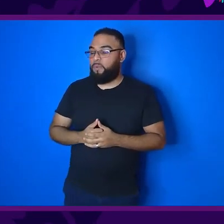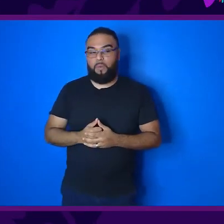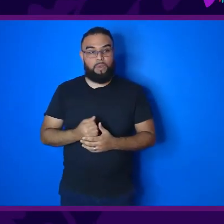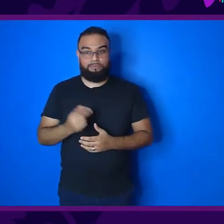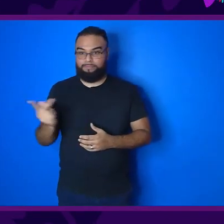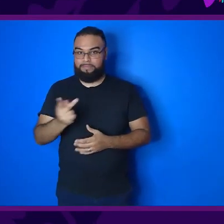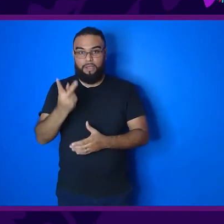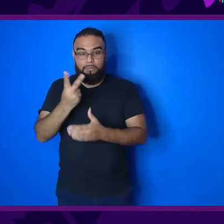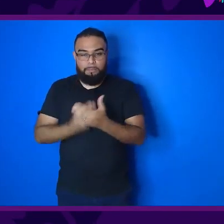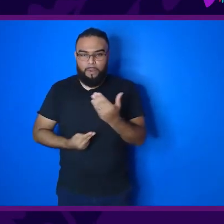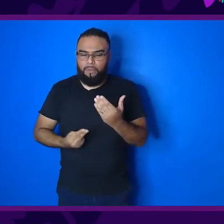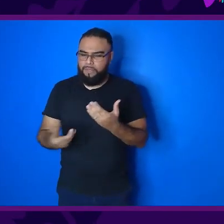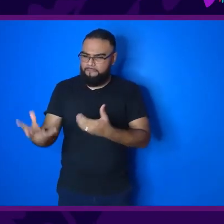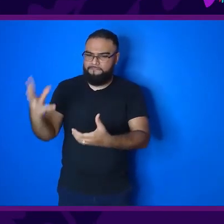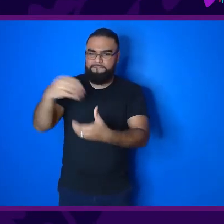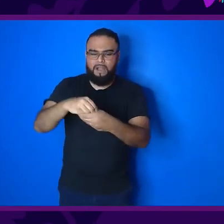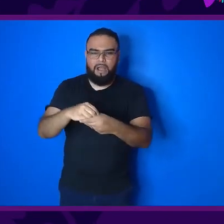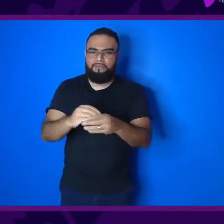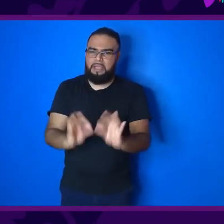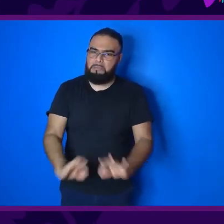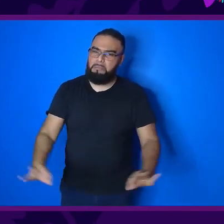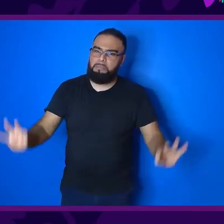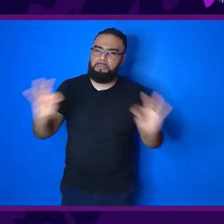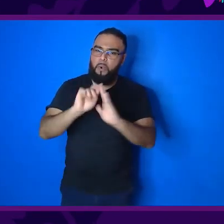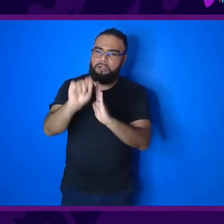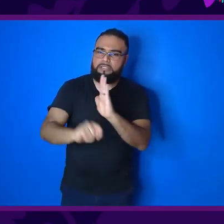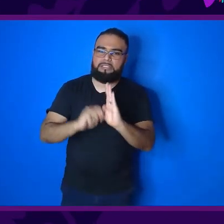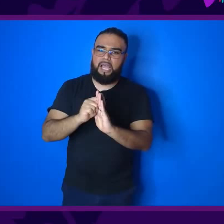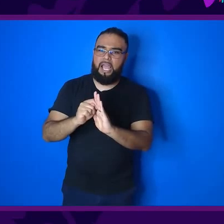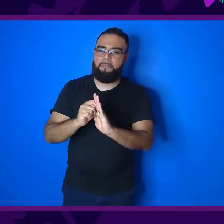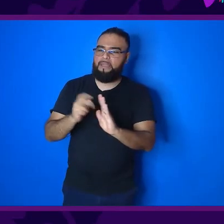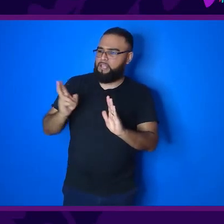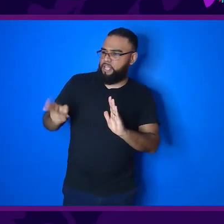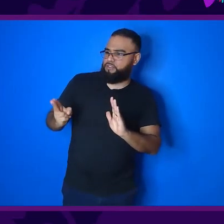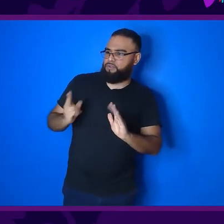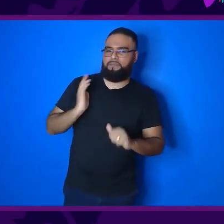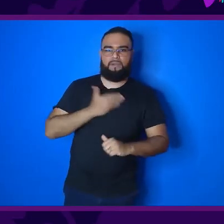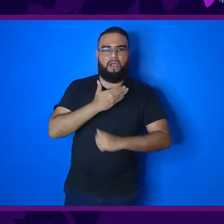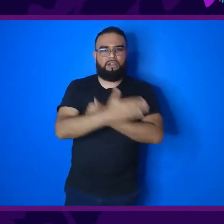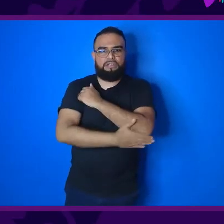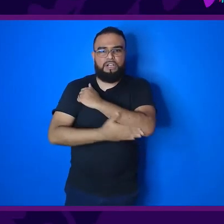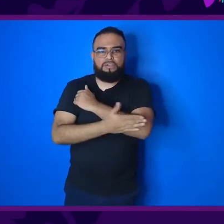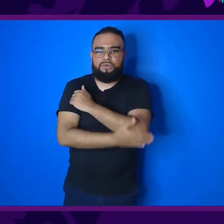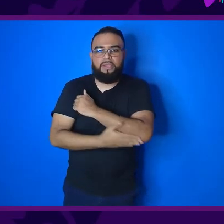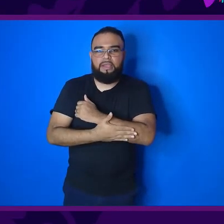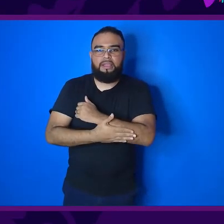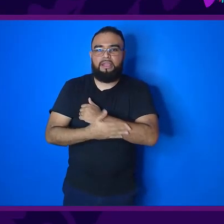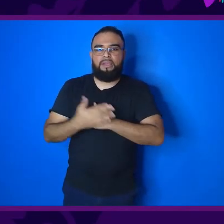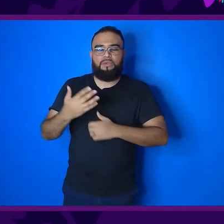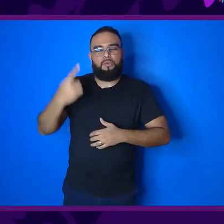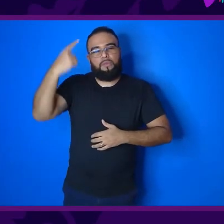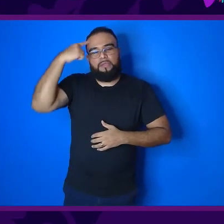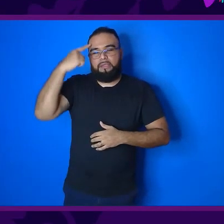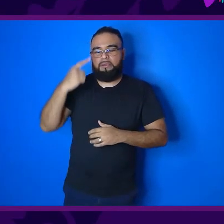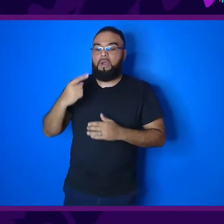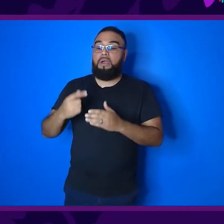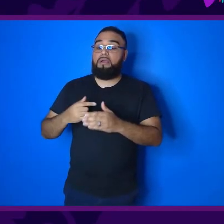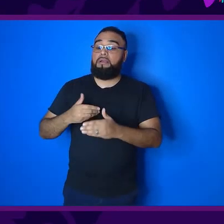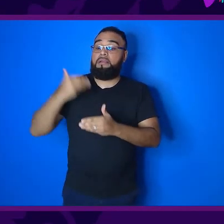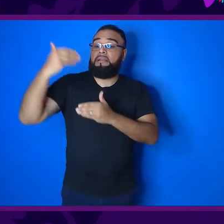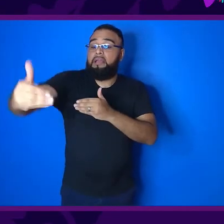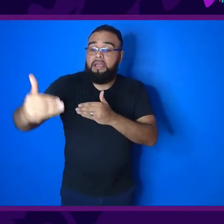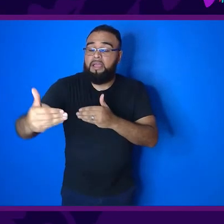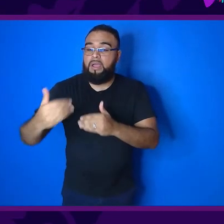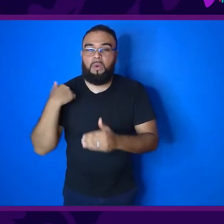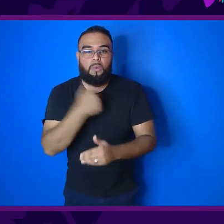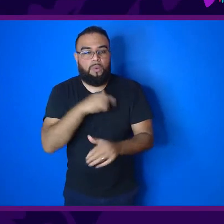our country's history. What is the most important thing you think is left for my generation to accomplish? Okay, well, Francesca,